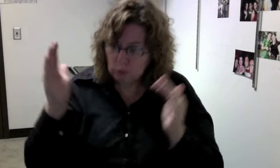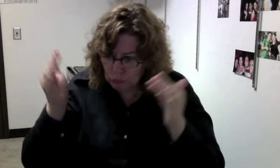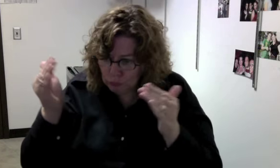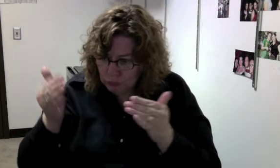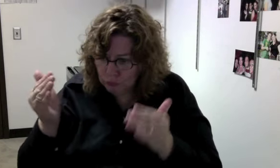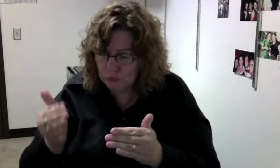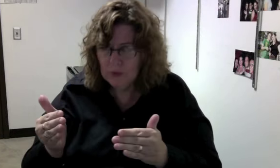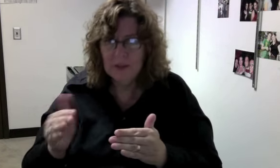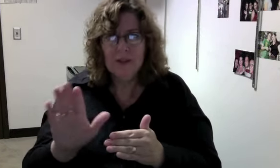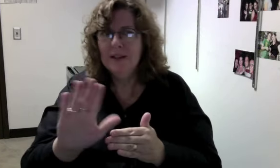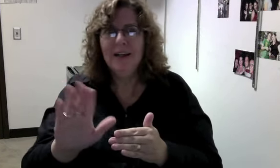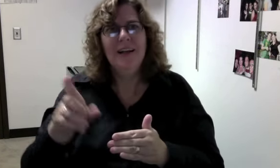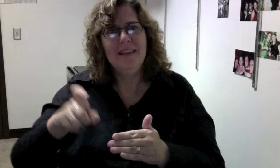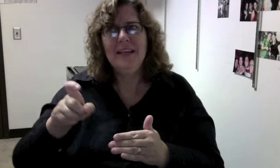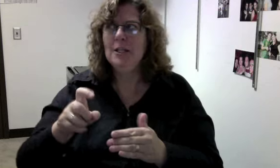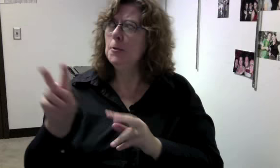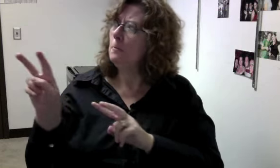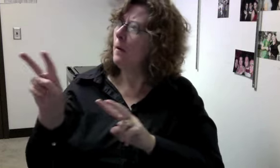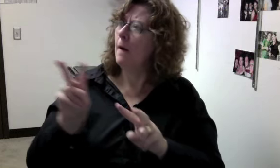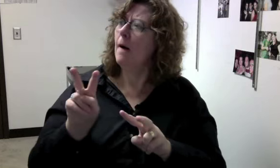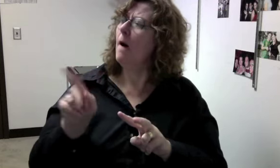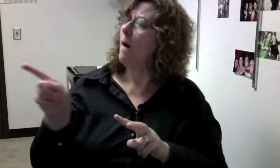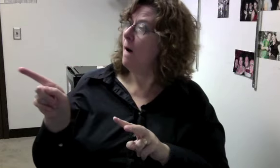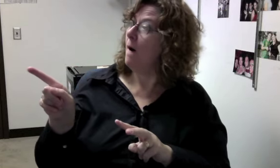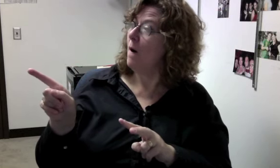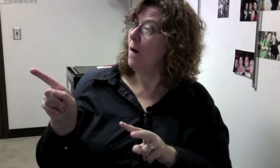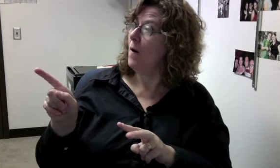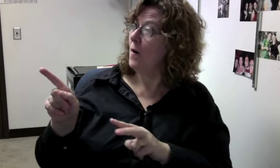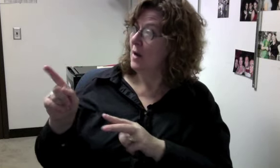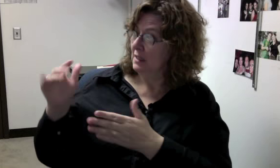this doesn't work. Let's try something else. And so that's